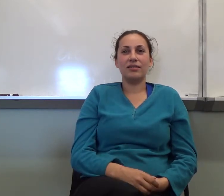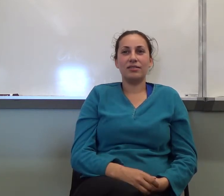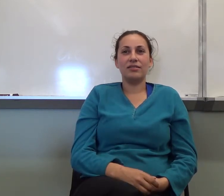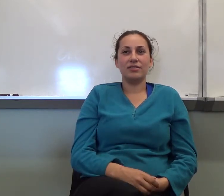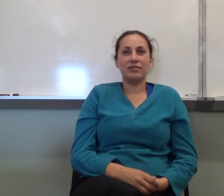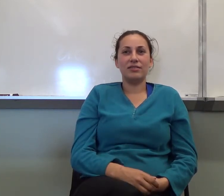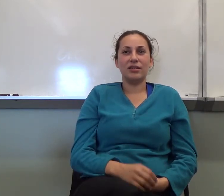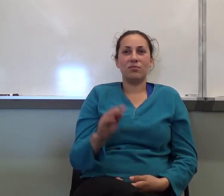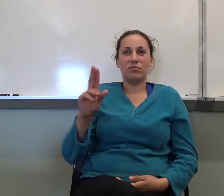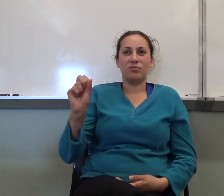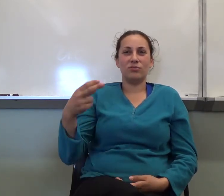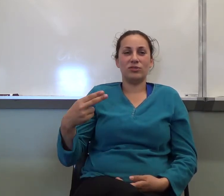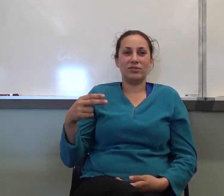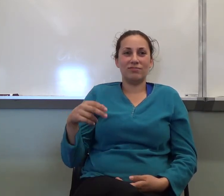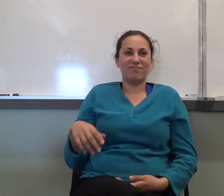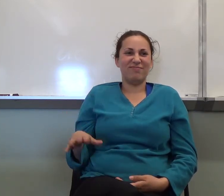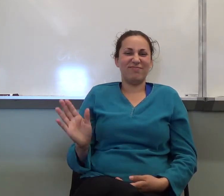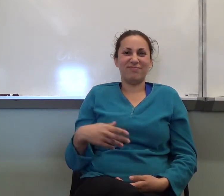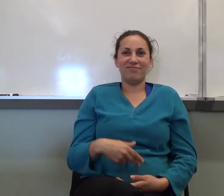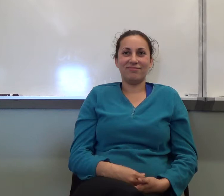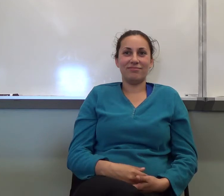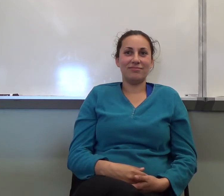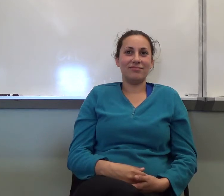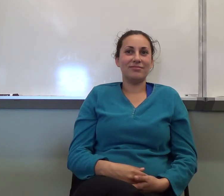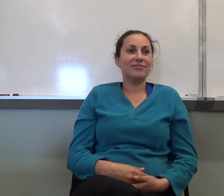to the percent. We don't know that. P over 100.